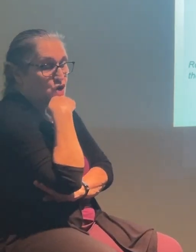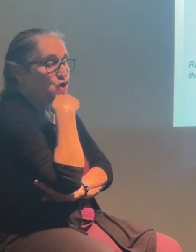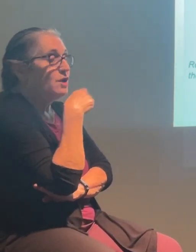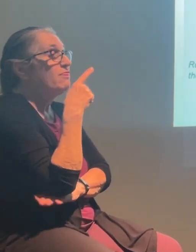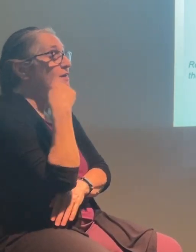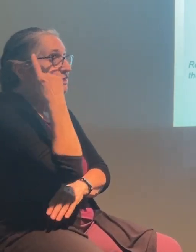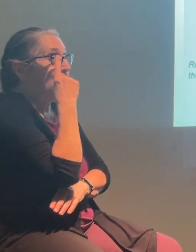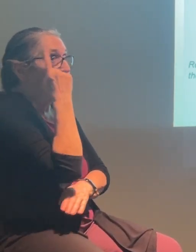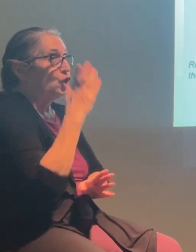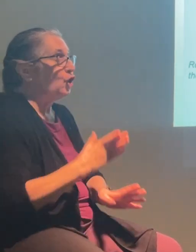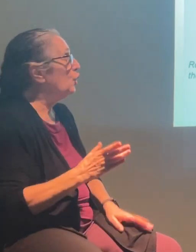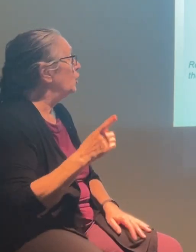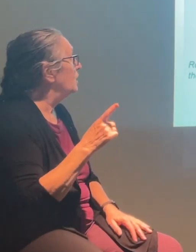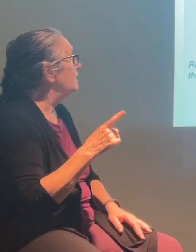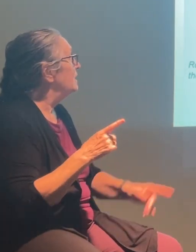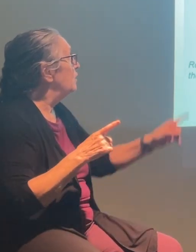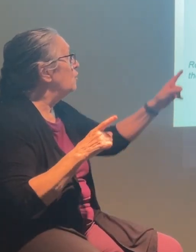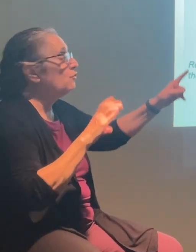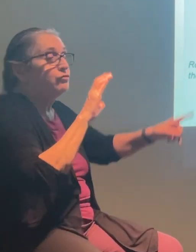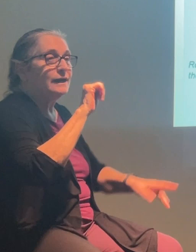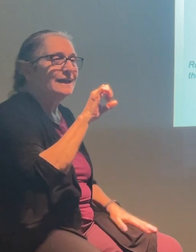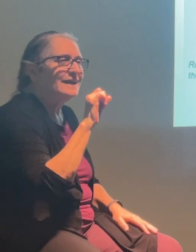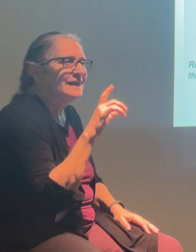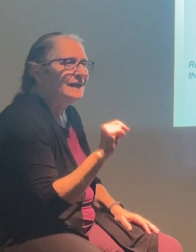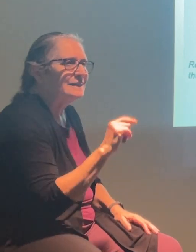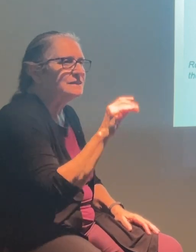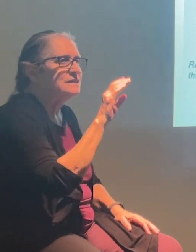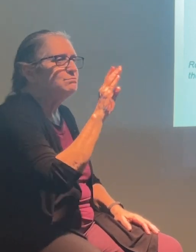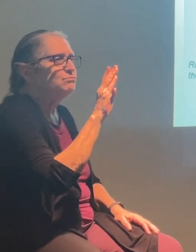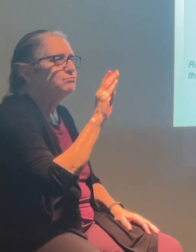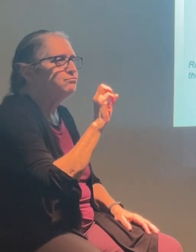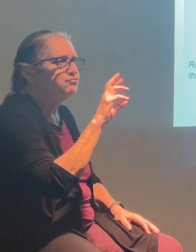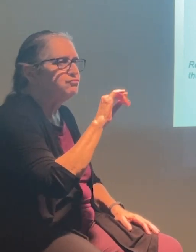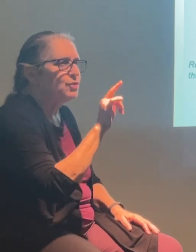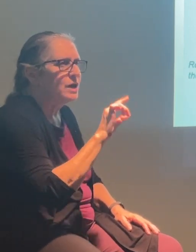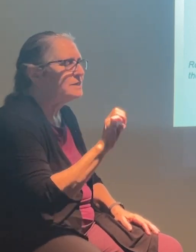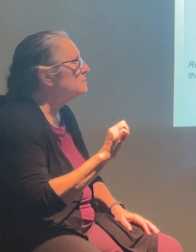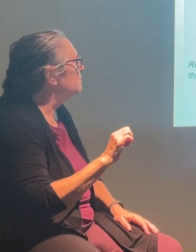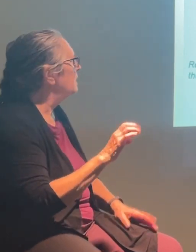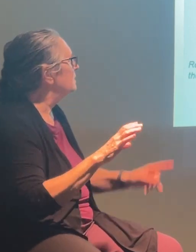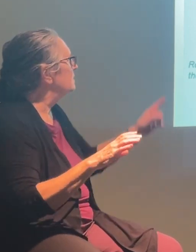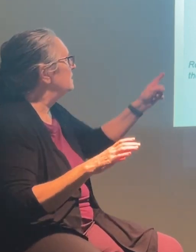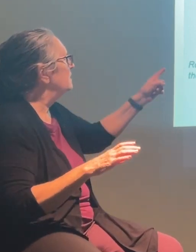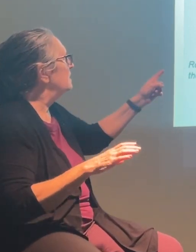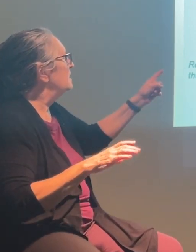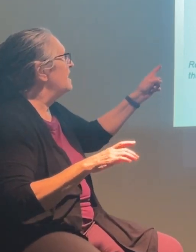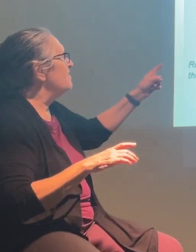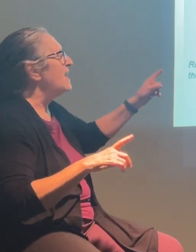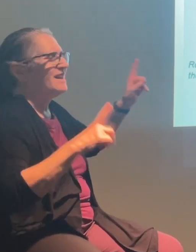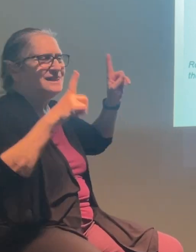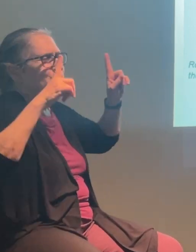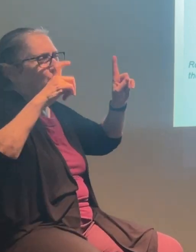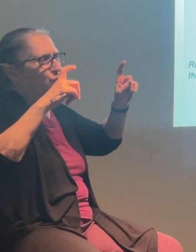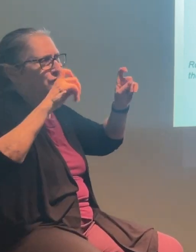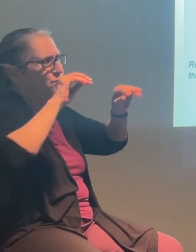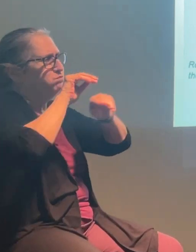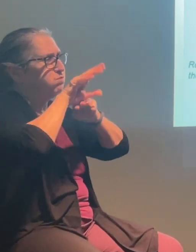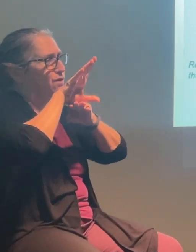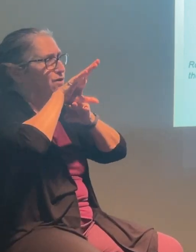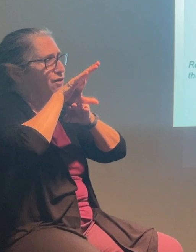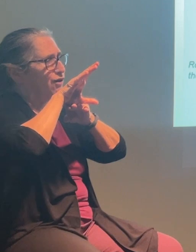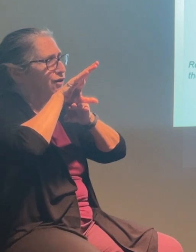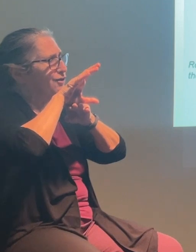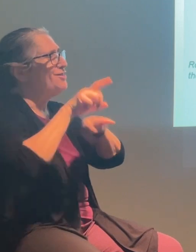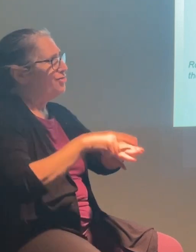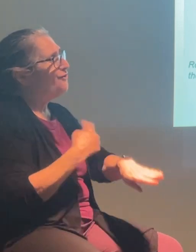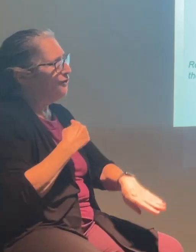is already a cast bronze. The composition together, the exposure must have been fairly long as well,